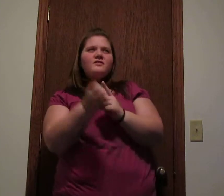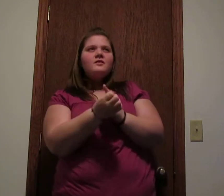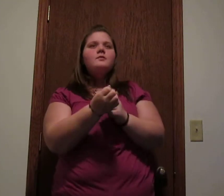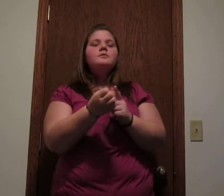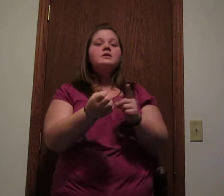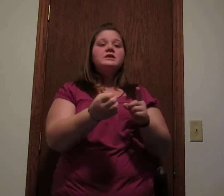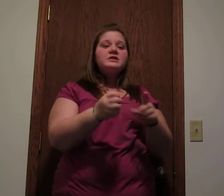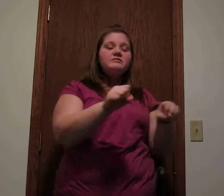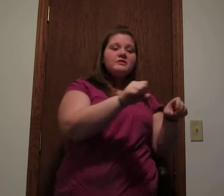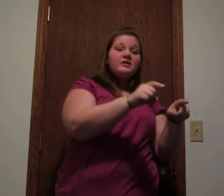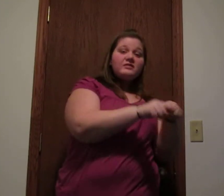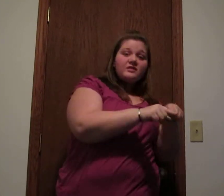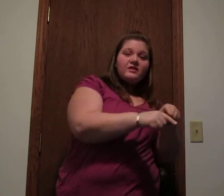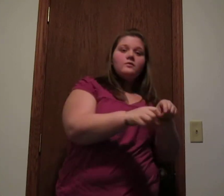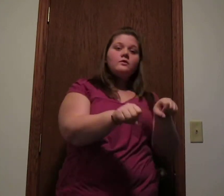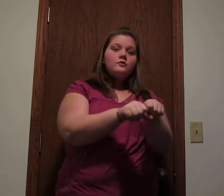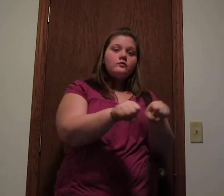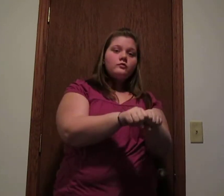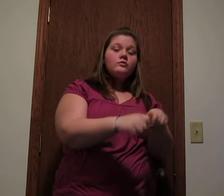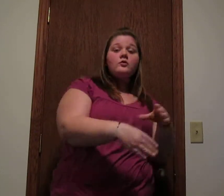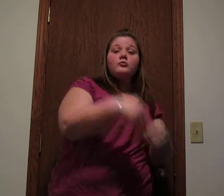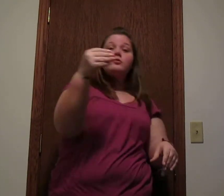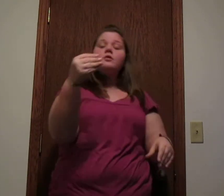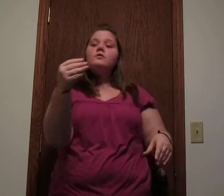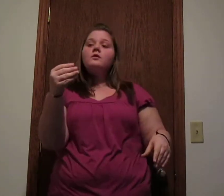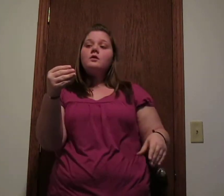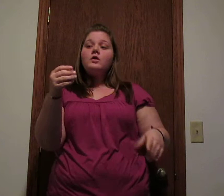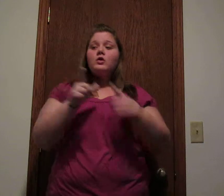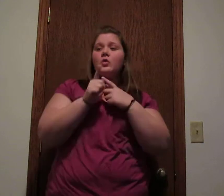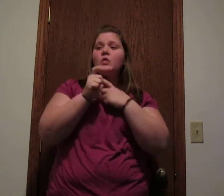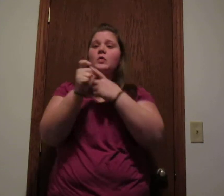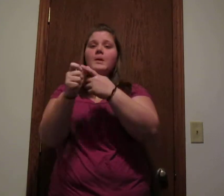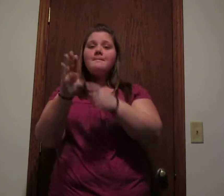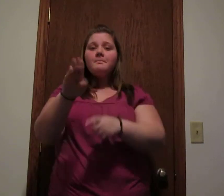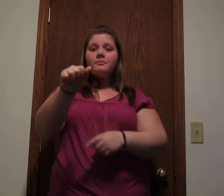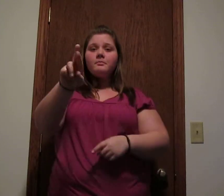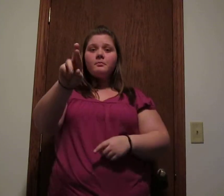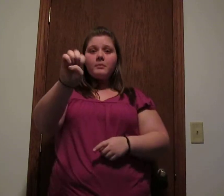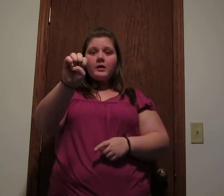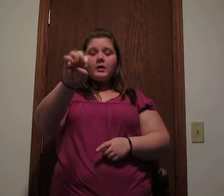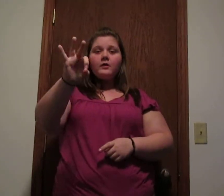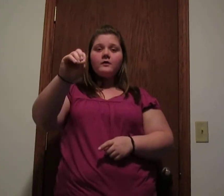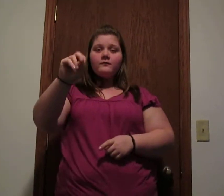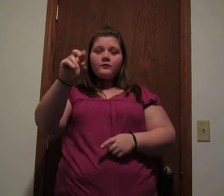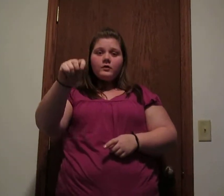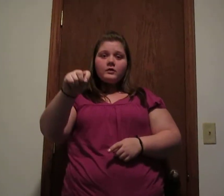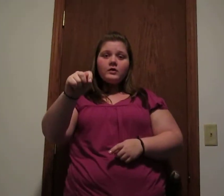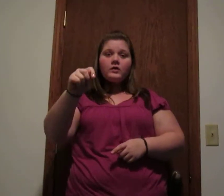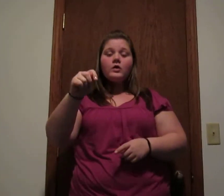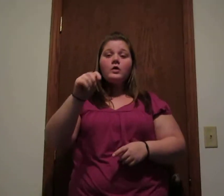go running barefoot through the grass in the morning, your feet might get wet. That's from dew or water that was